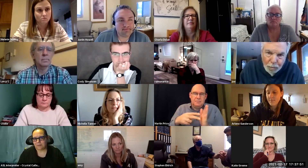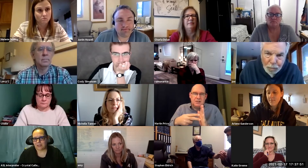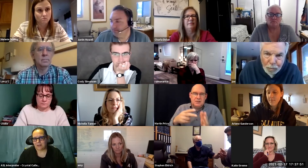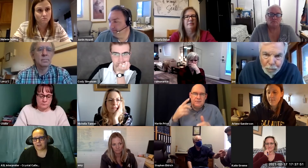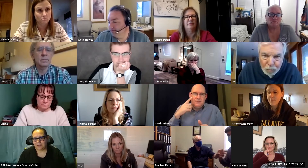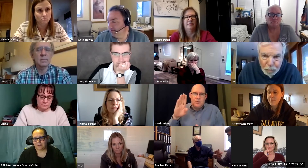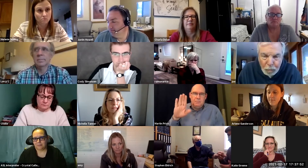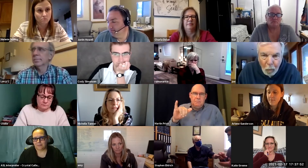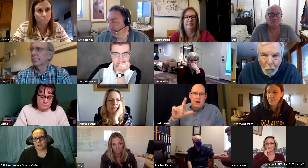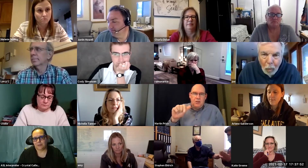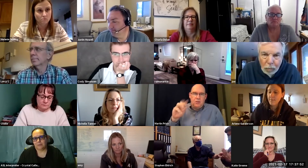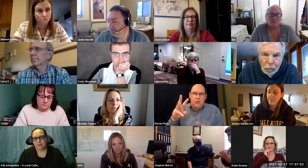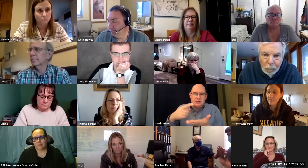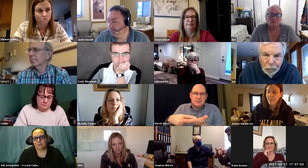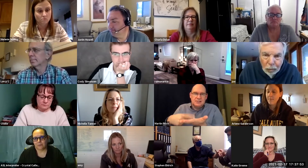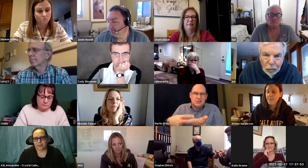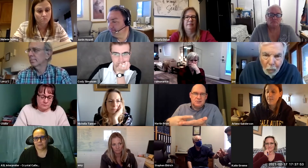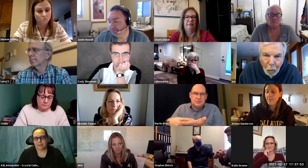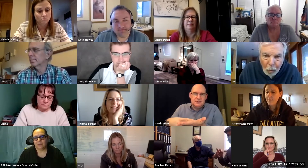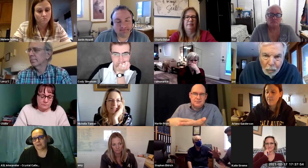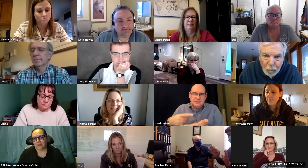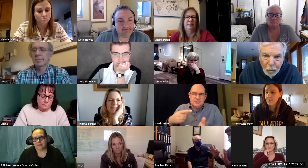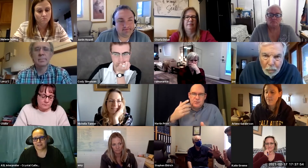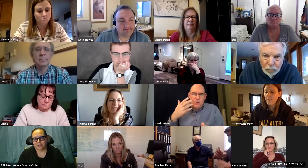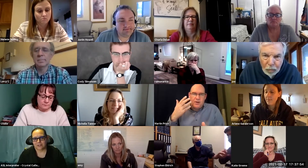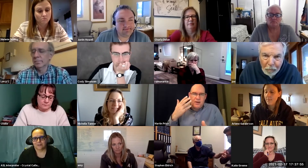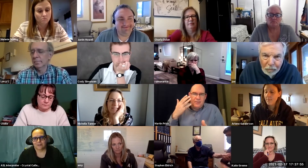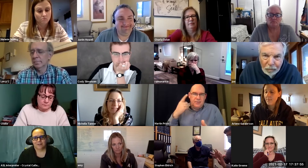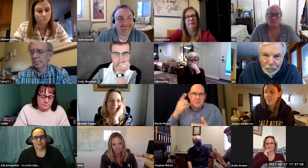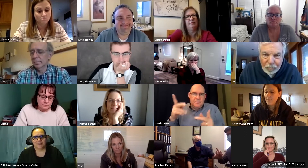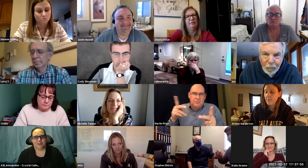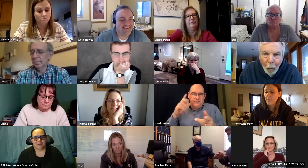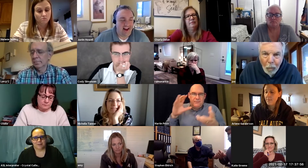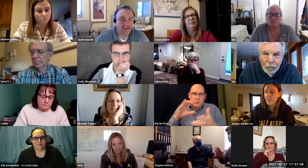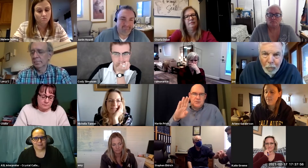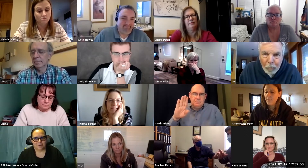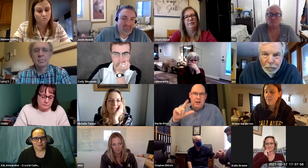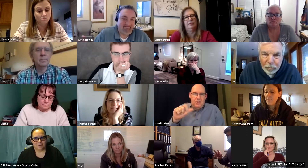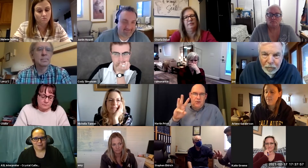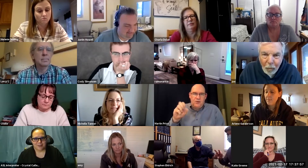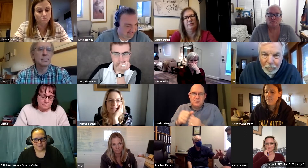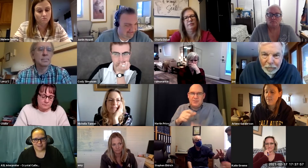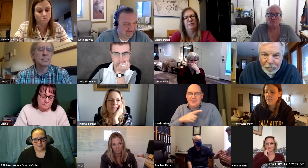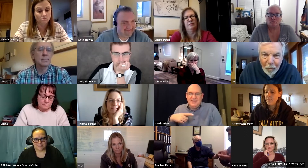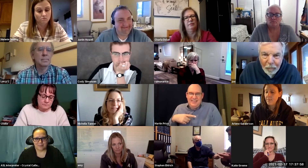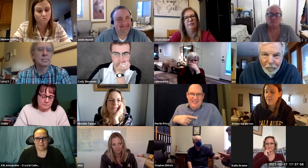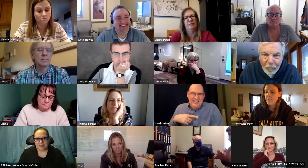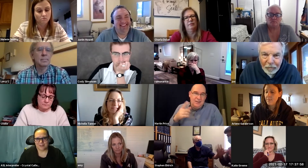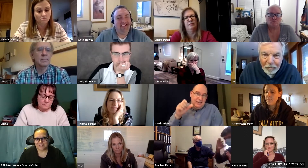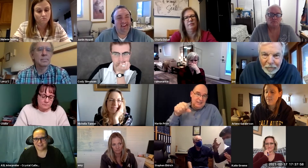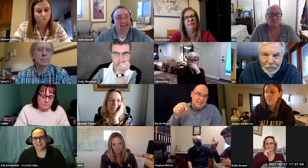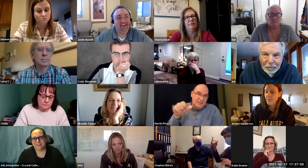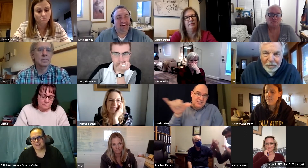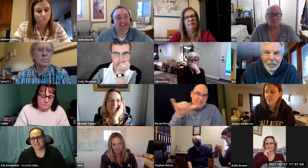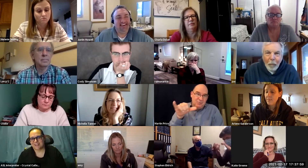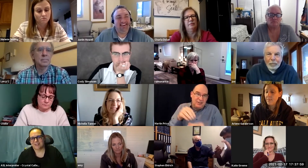legislative update. I only really meant for that to be a bylaws discussion. So I think maybe